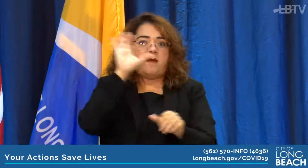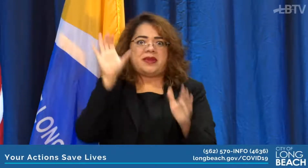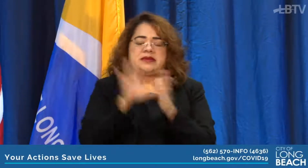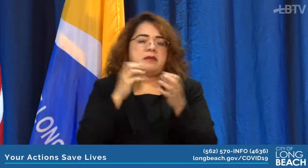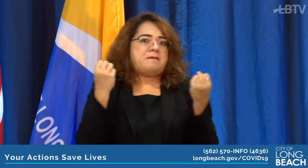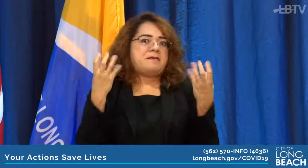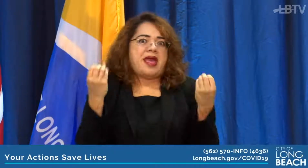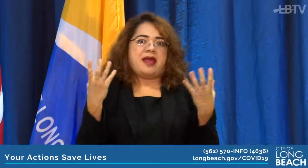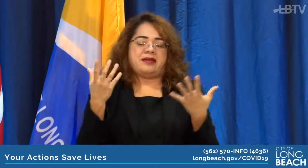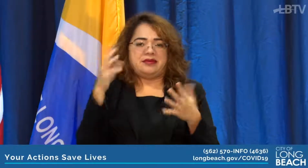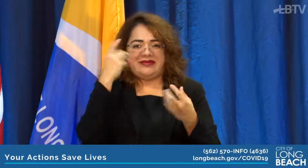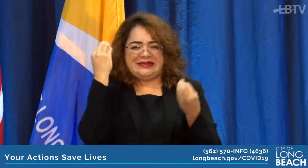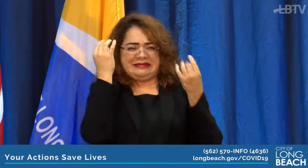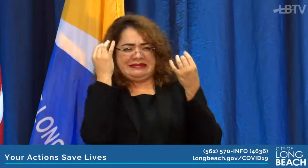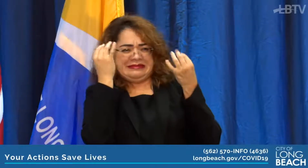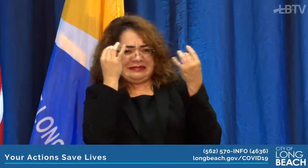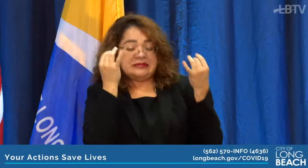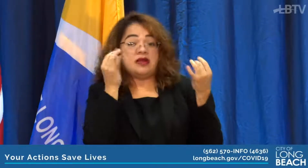of surge capacity.